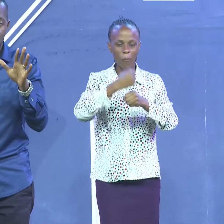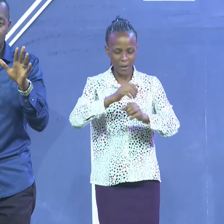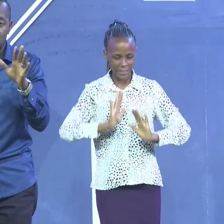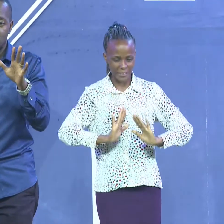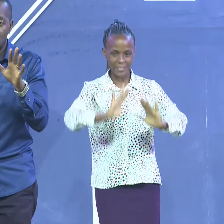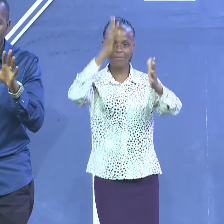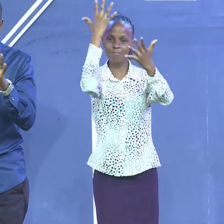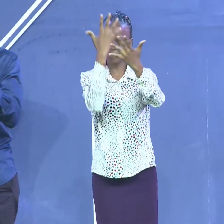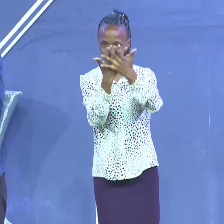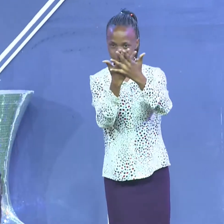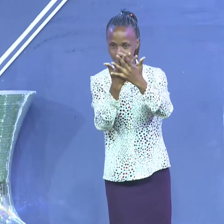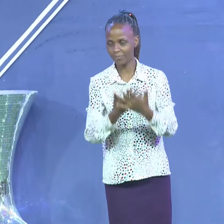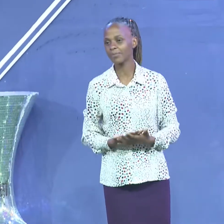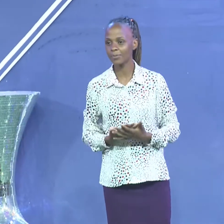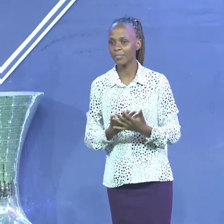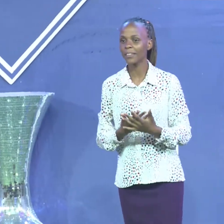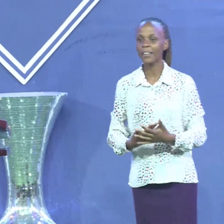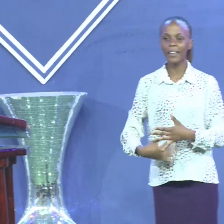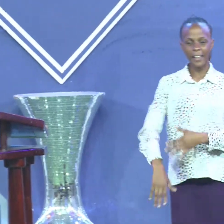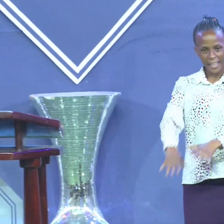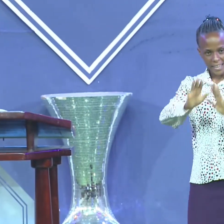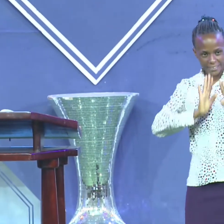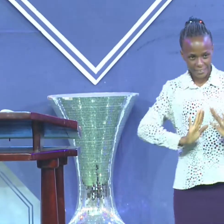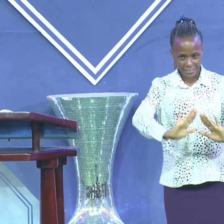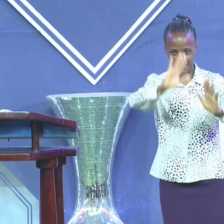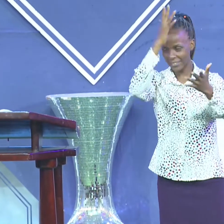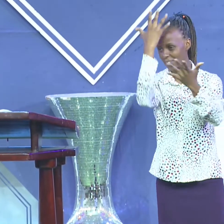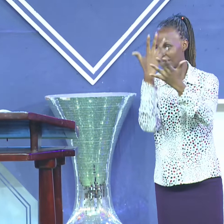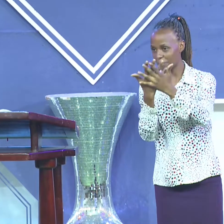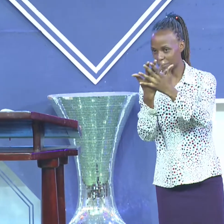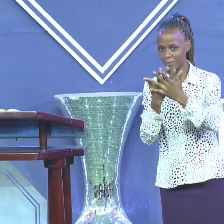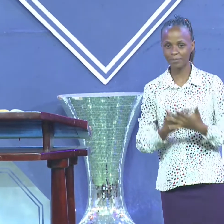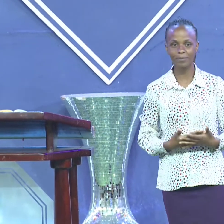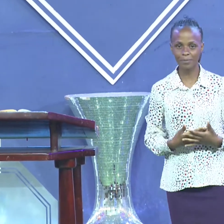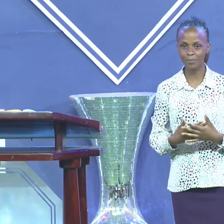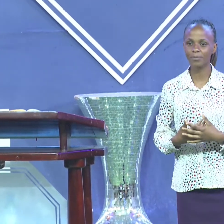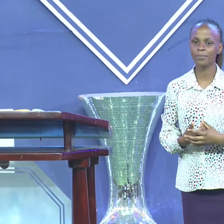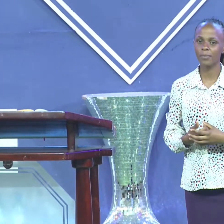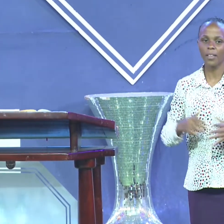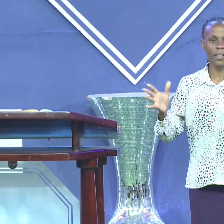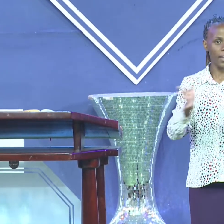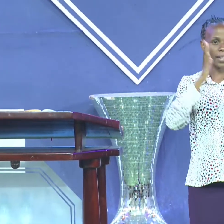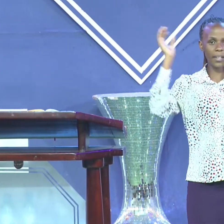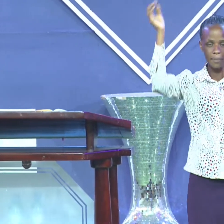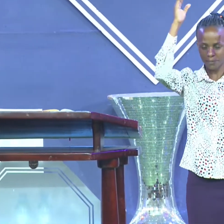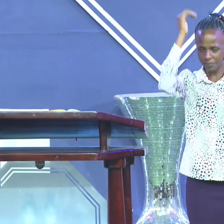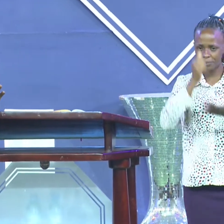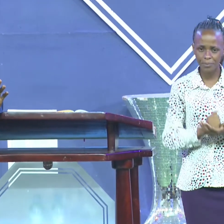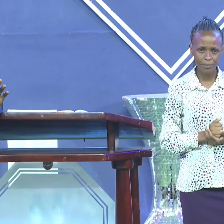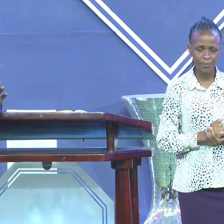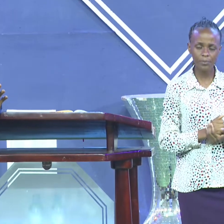operation get out of the prison. Operation leave the prison. Operation leave the prison. Hallelujah.